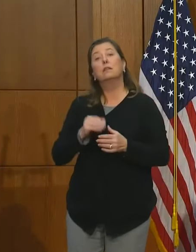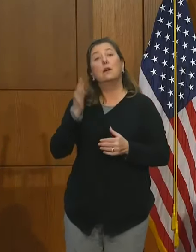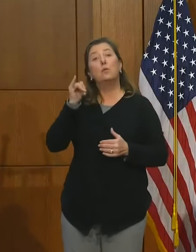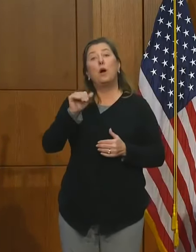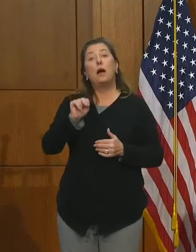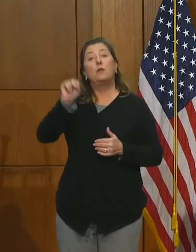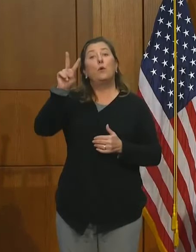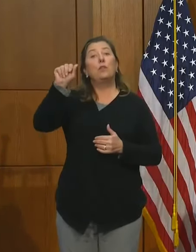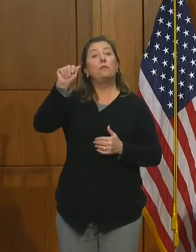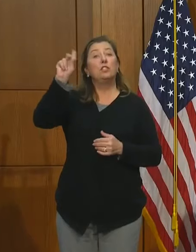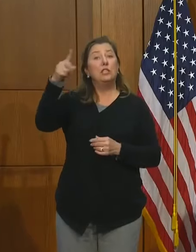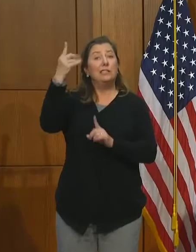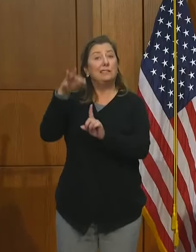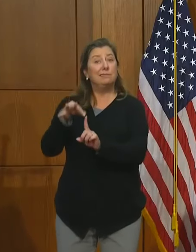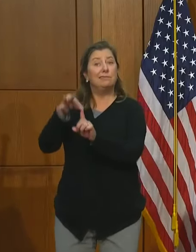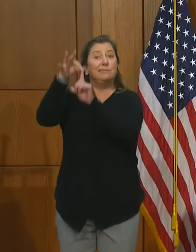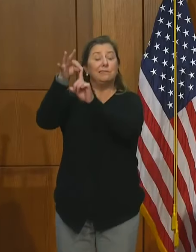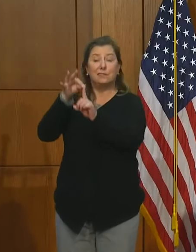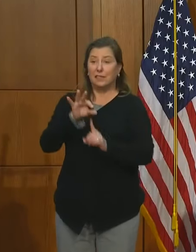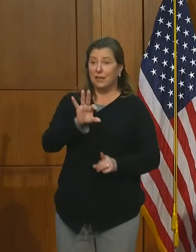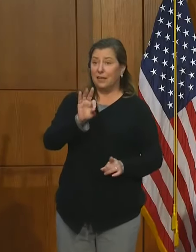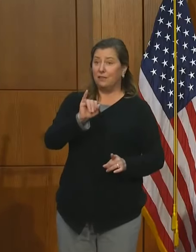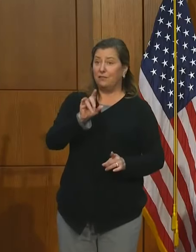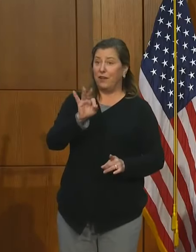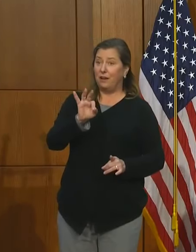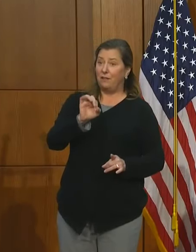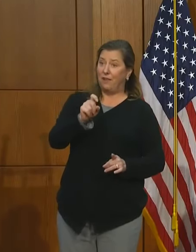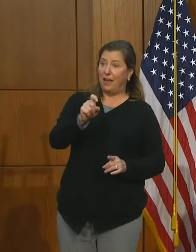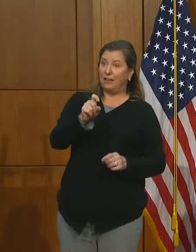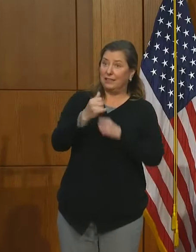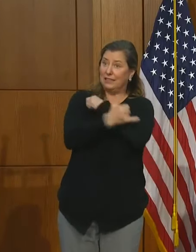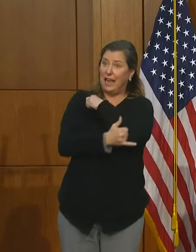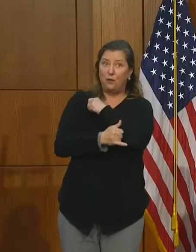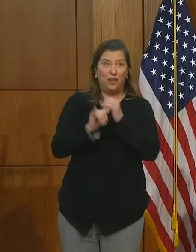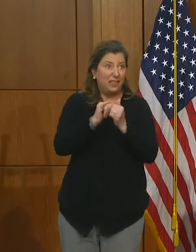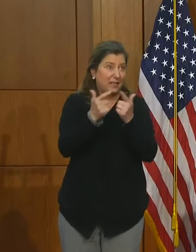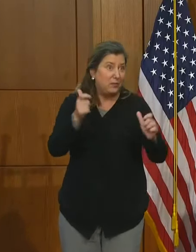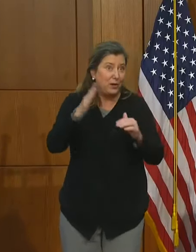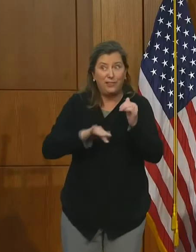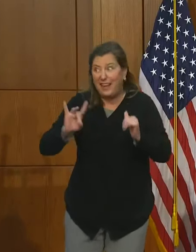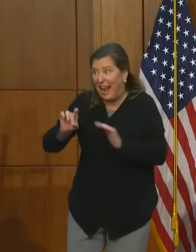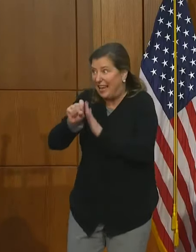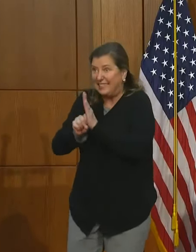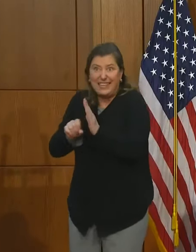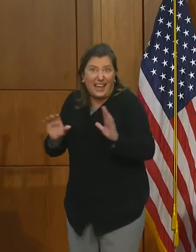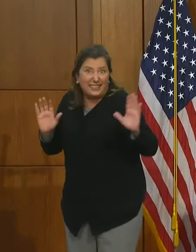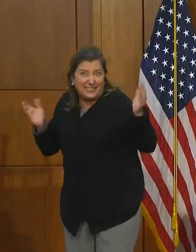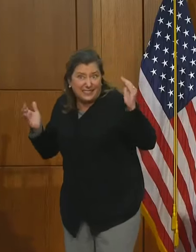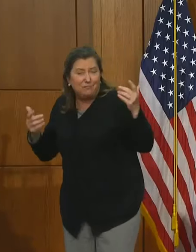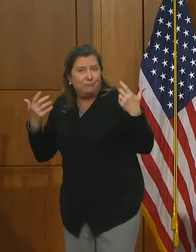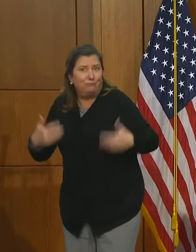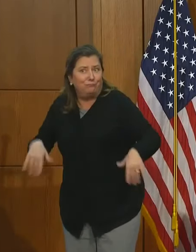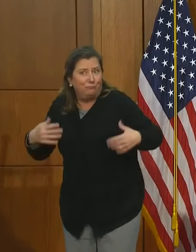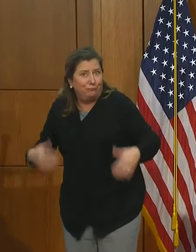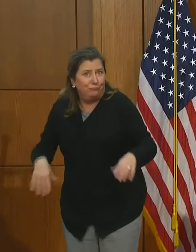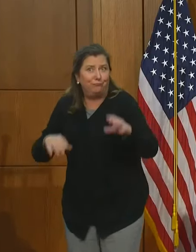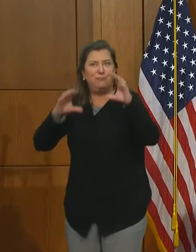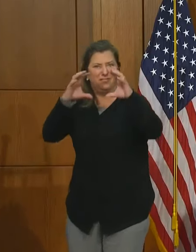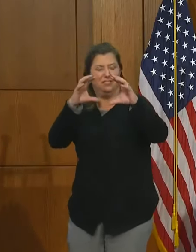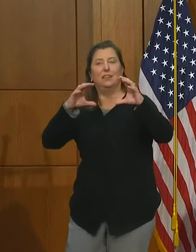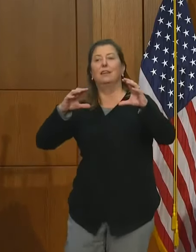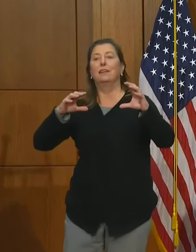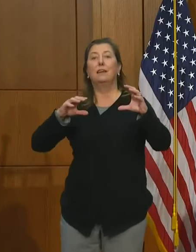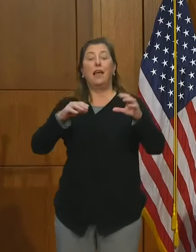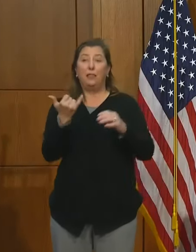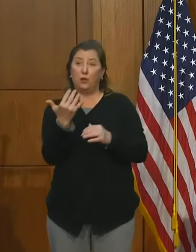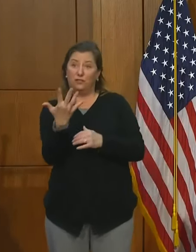Fairfax County alone is bigger than 8 states in the country. And that's pretty remarkable when you think about that. And the 5 jurisdictions that sent the